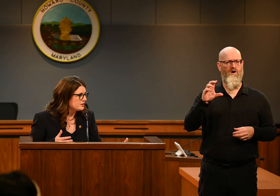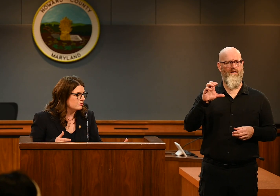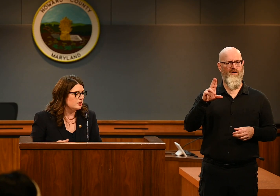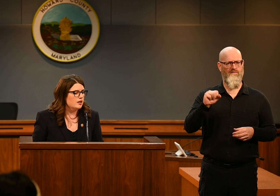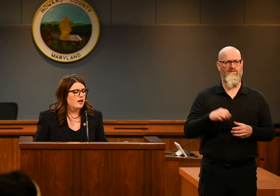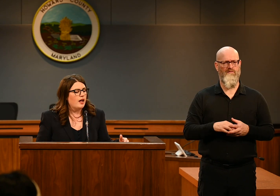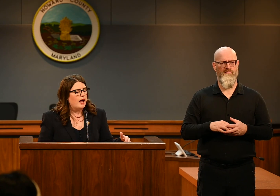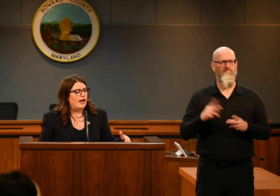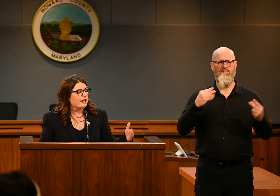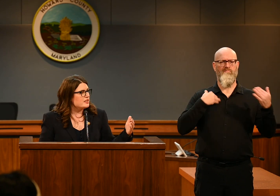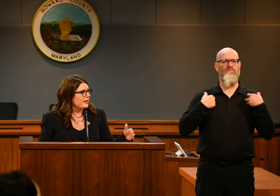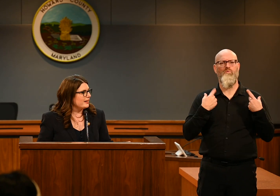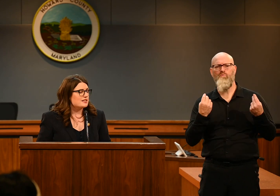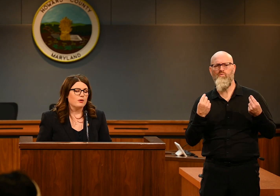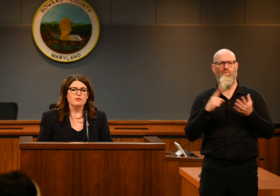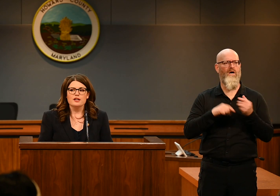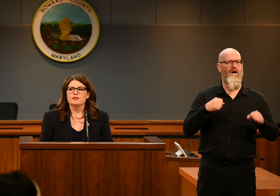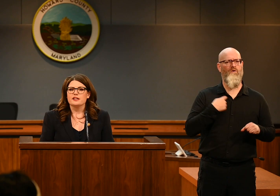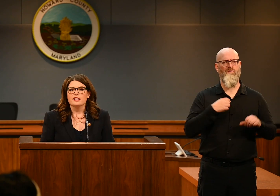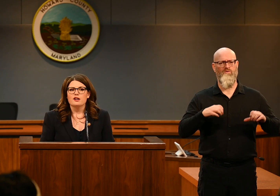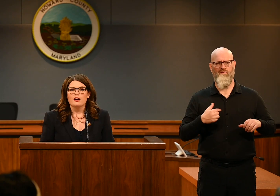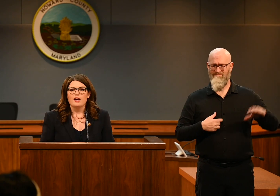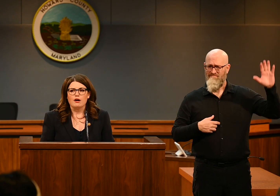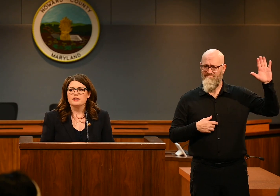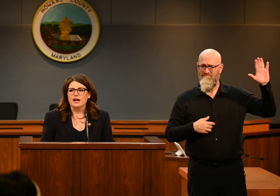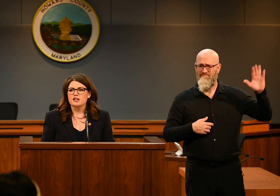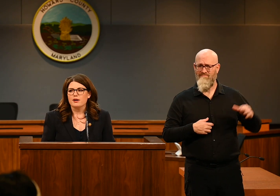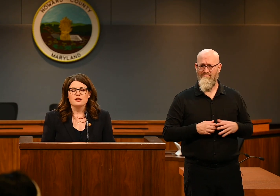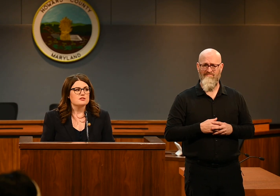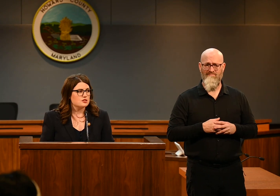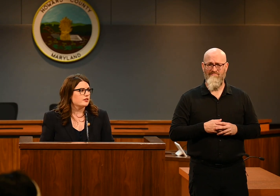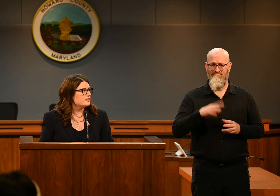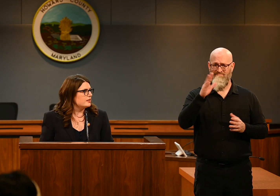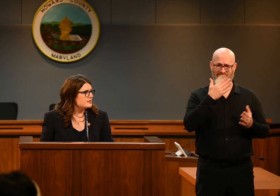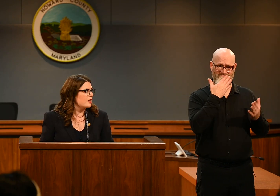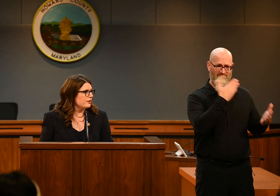Congress, what can we do? And I raised my hand and said, well, thankfully, Howard County in my